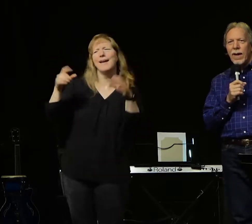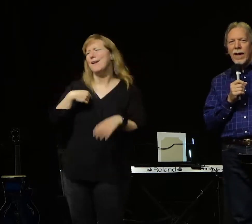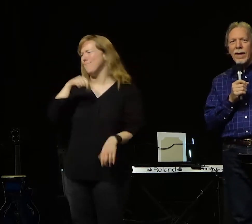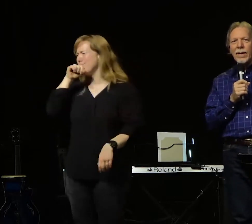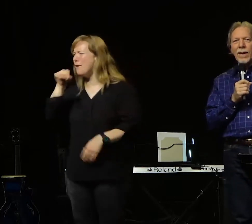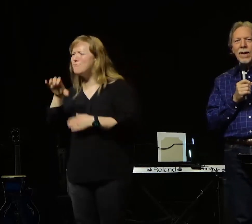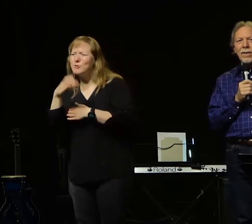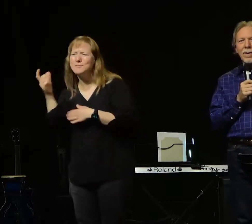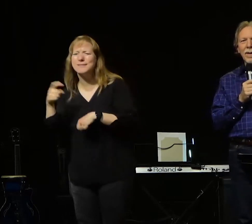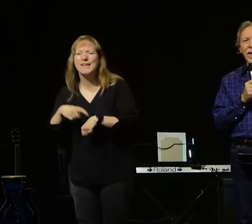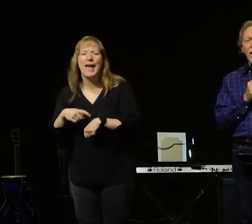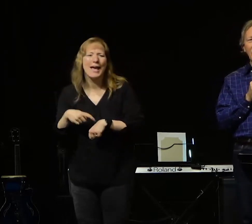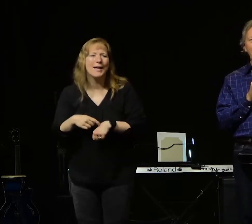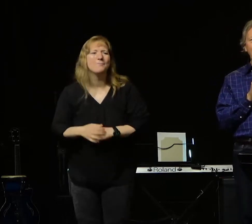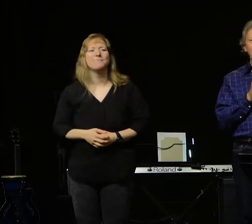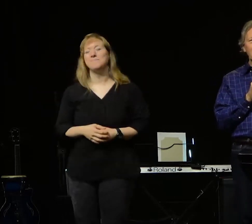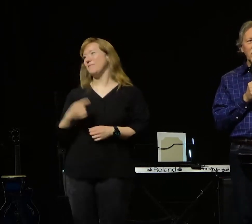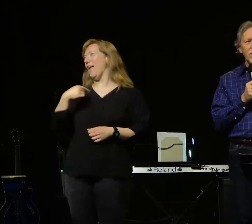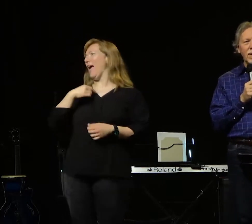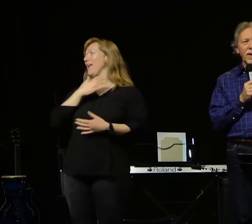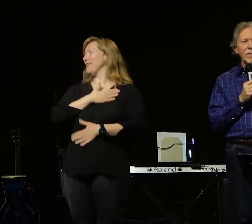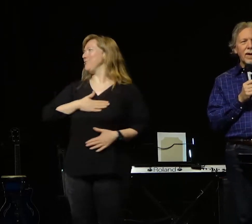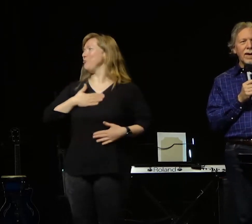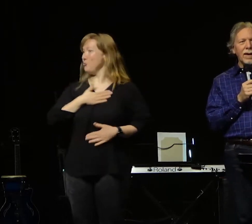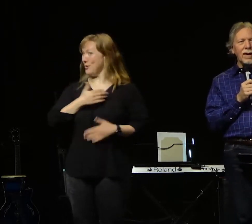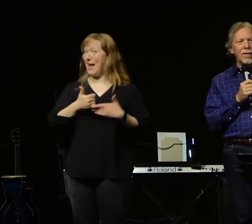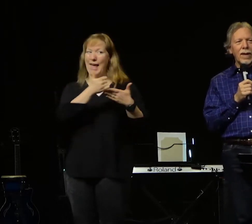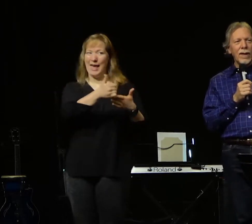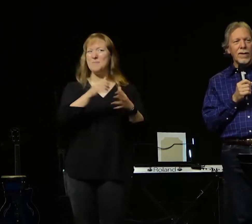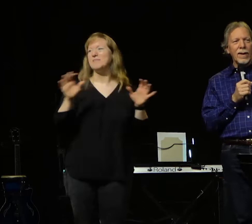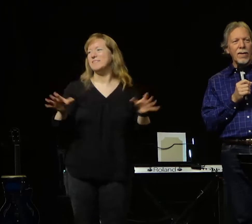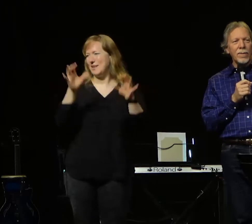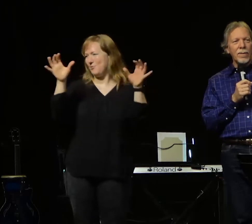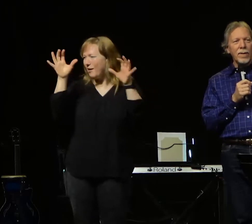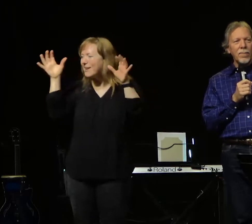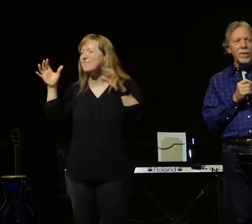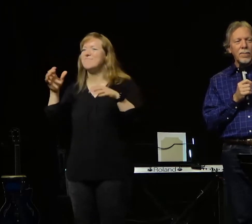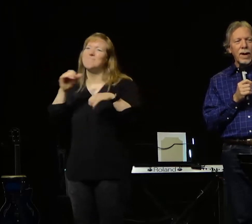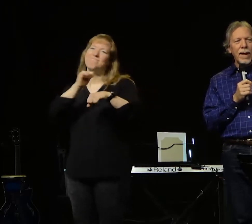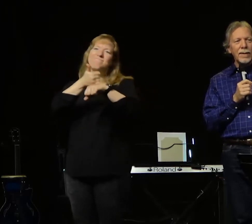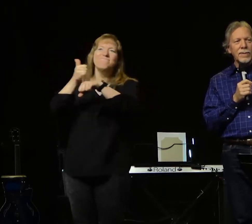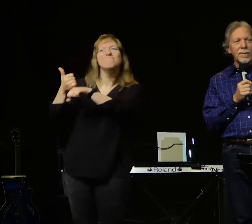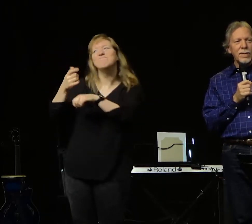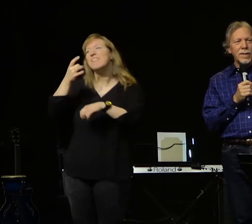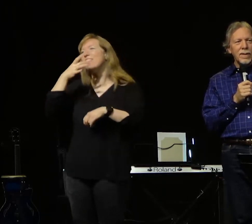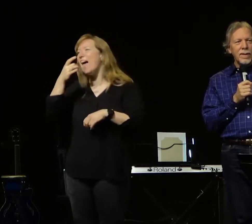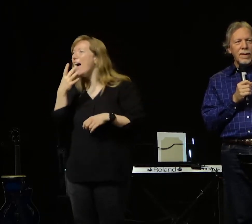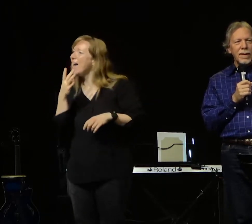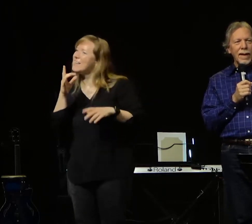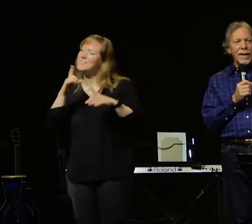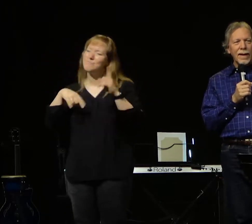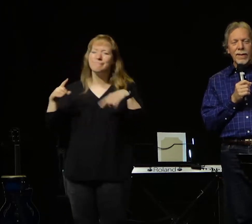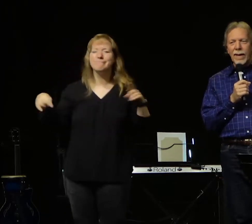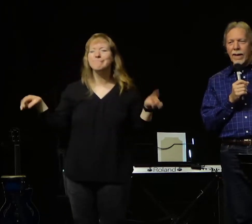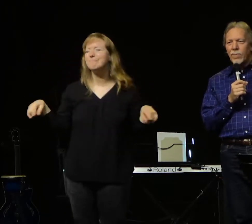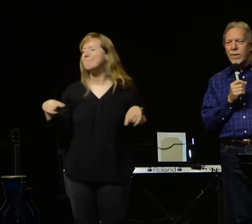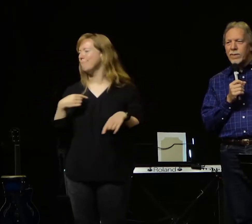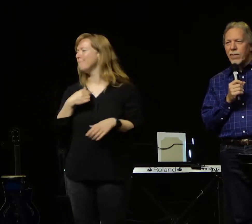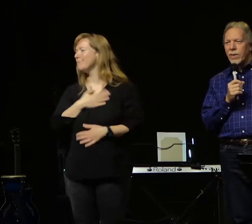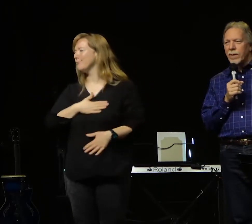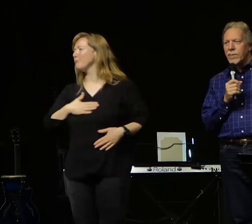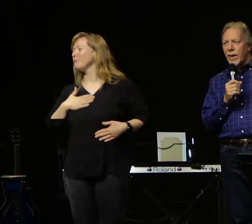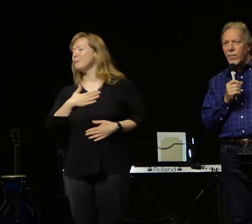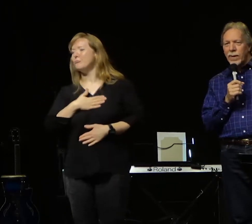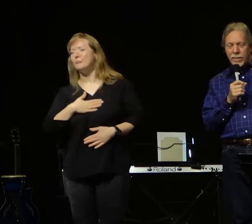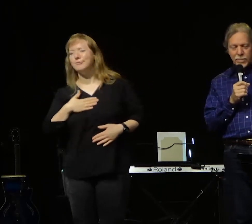year, and I even enjoy doing the decorating and all that and helping put up lights and that kind of thing, and we just